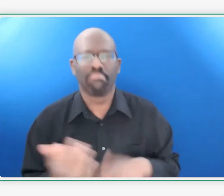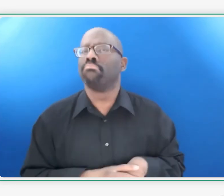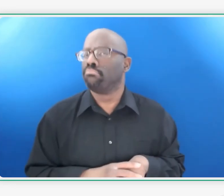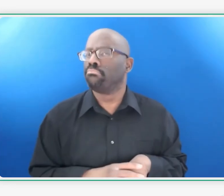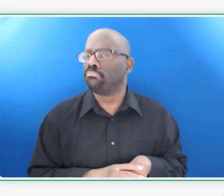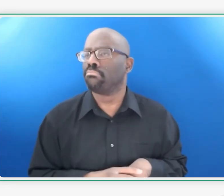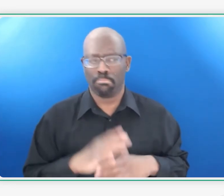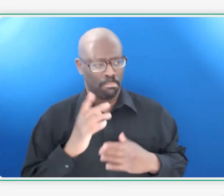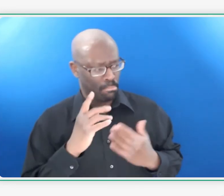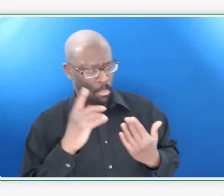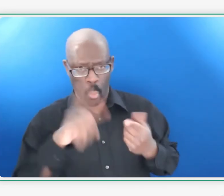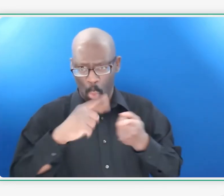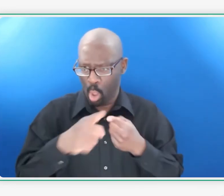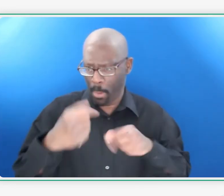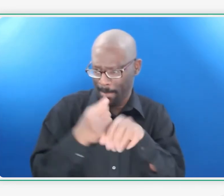high risk.